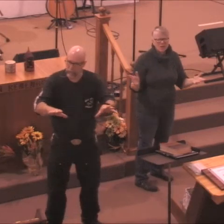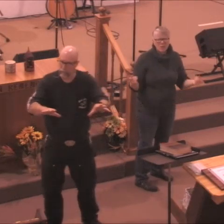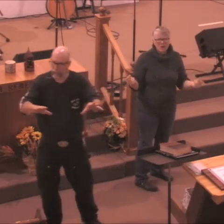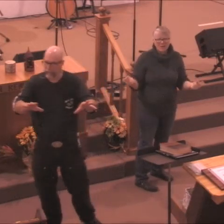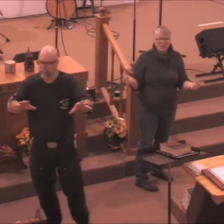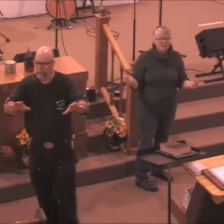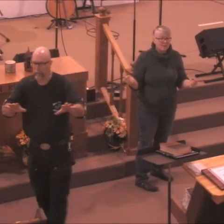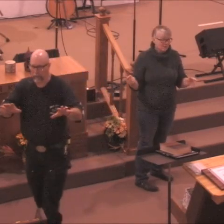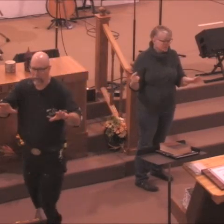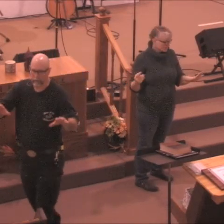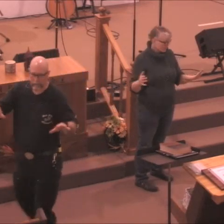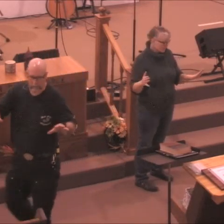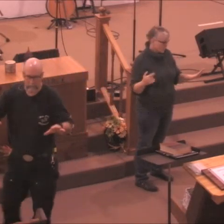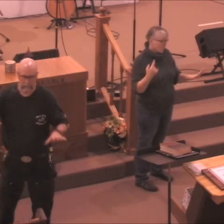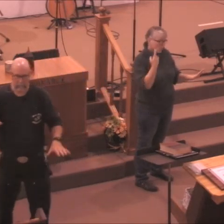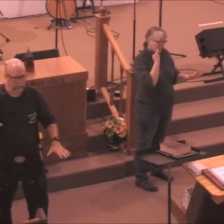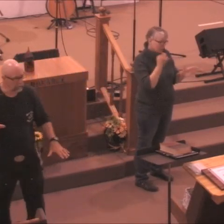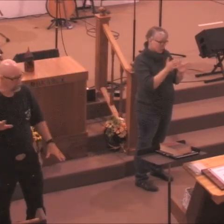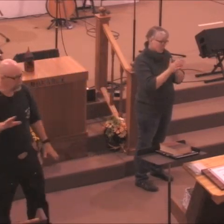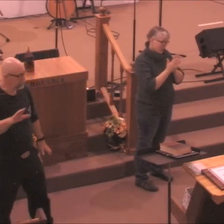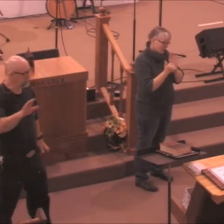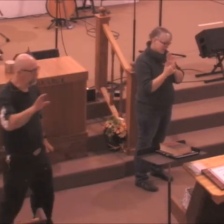We just prayed this prayer.